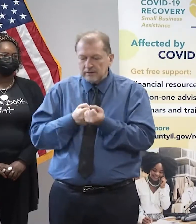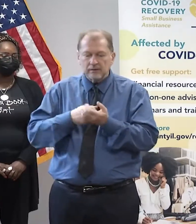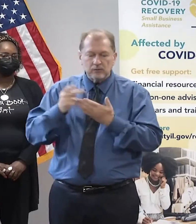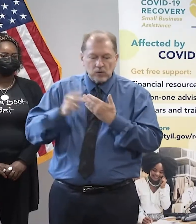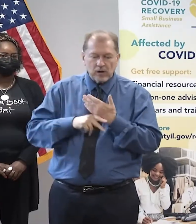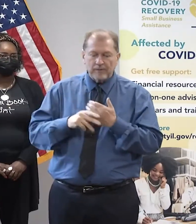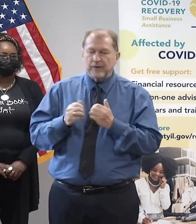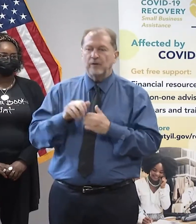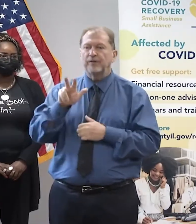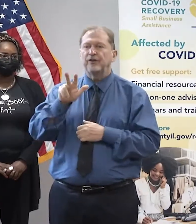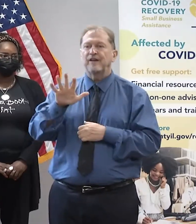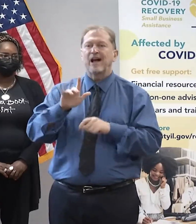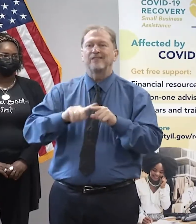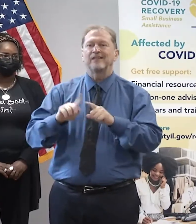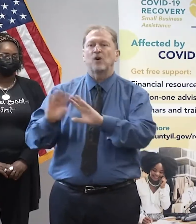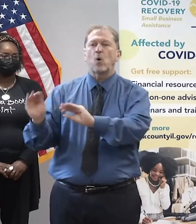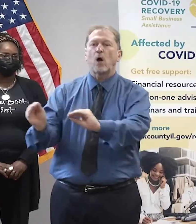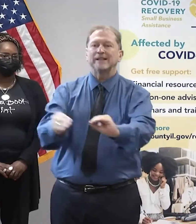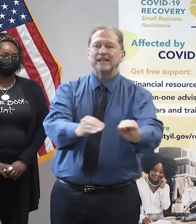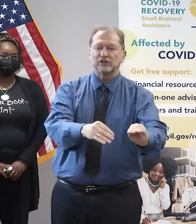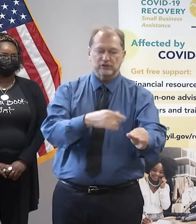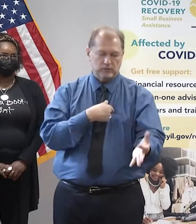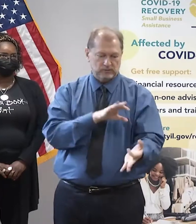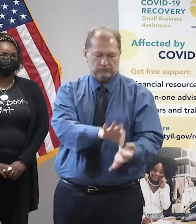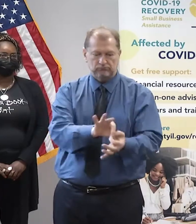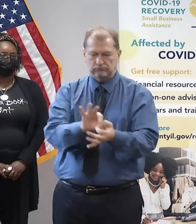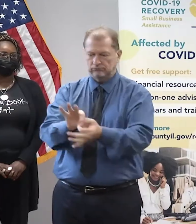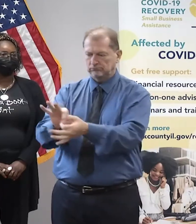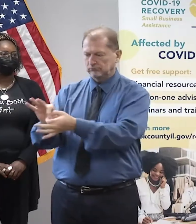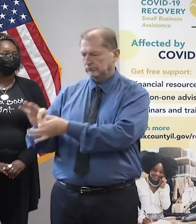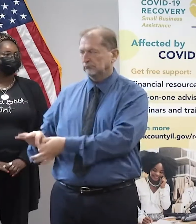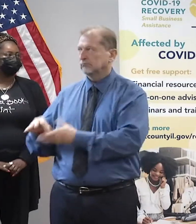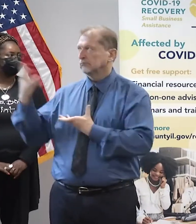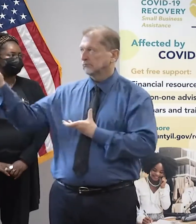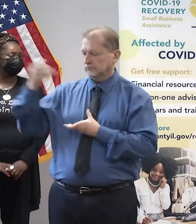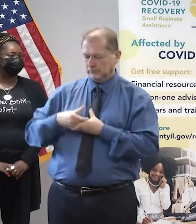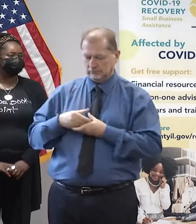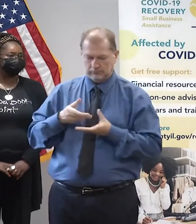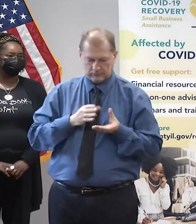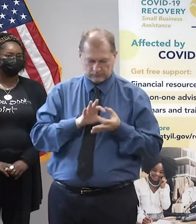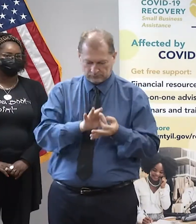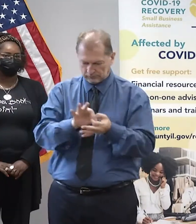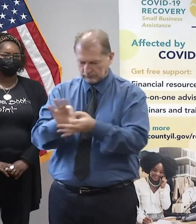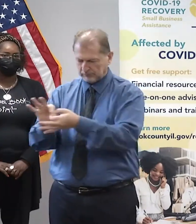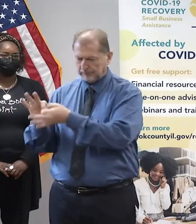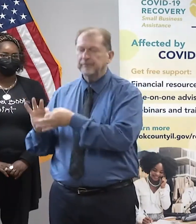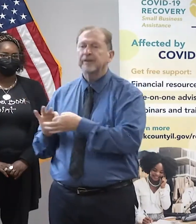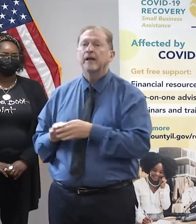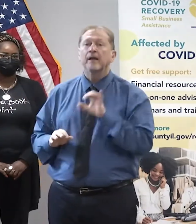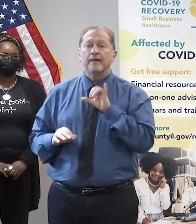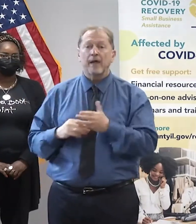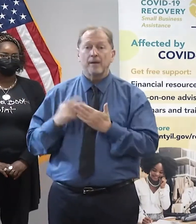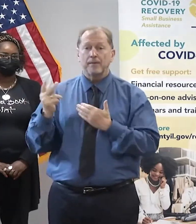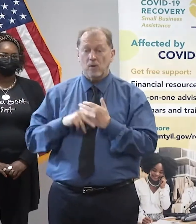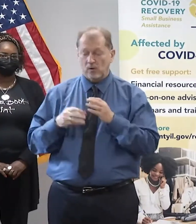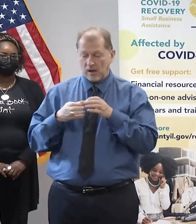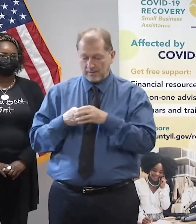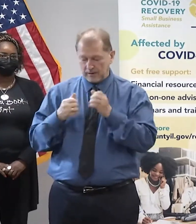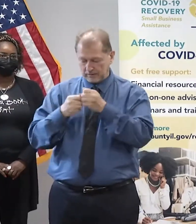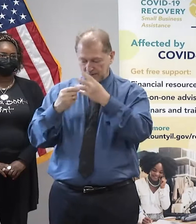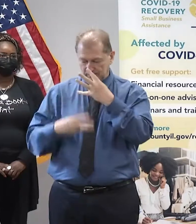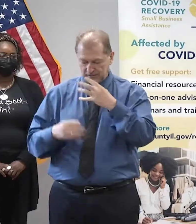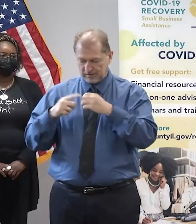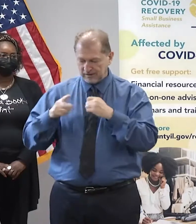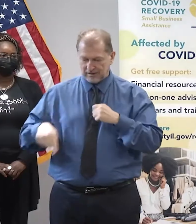local organizations throughout the county to serve small businesses. And this collective program and tireless